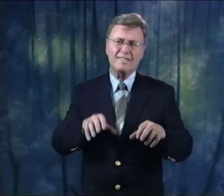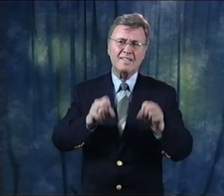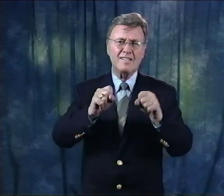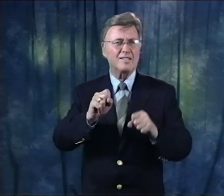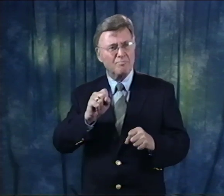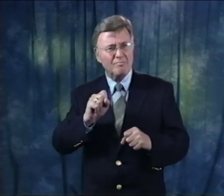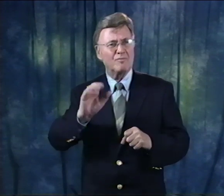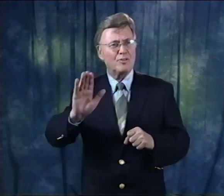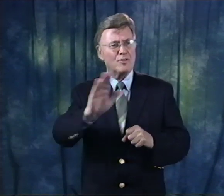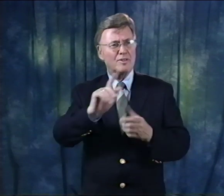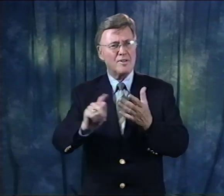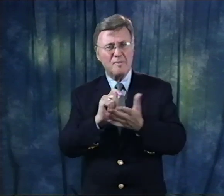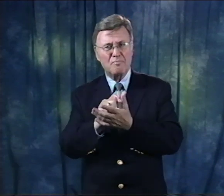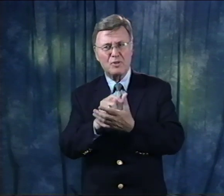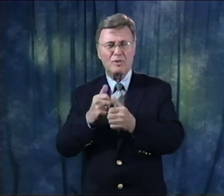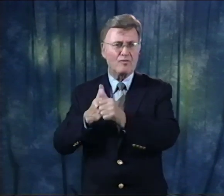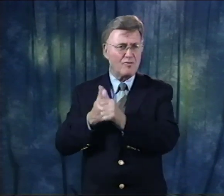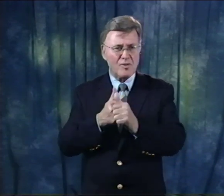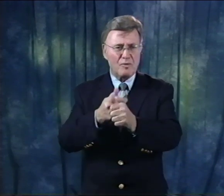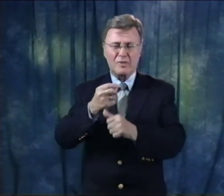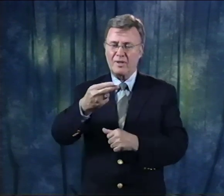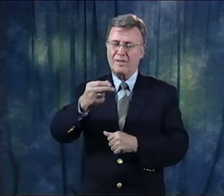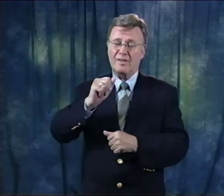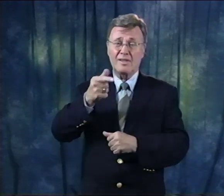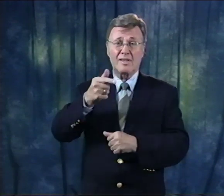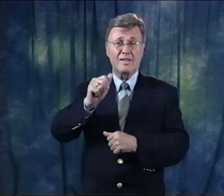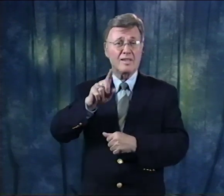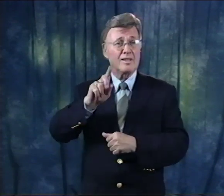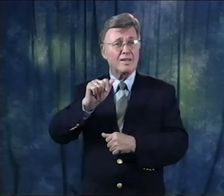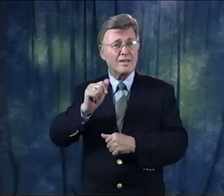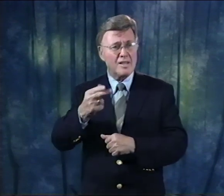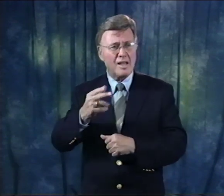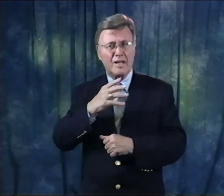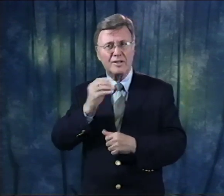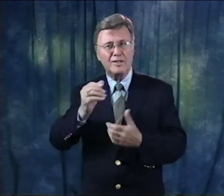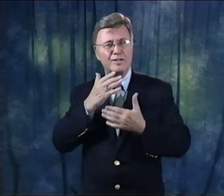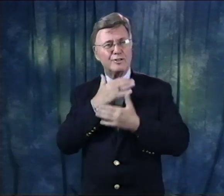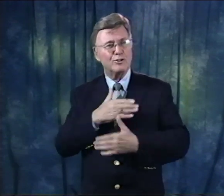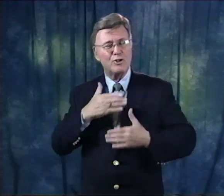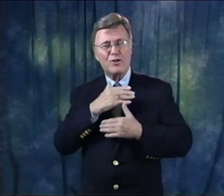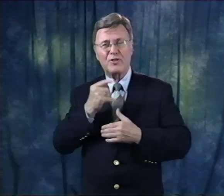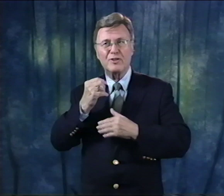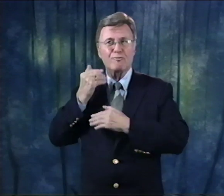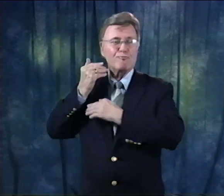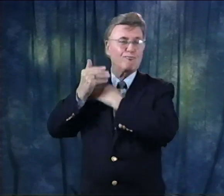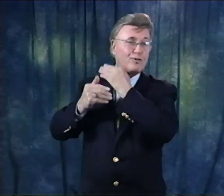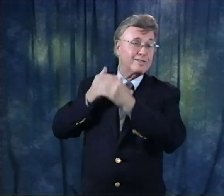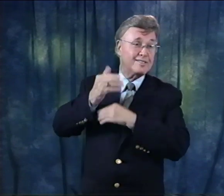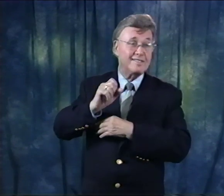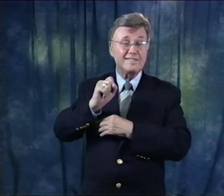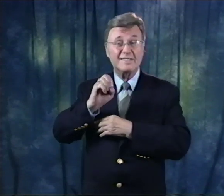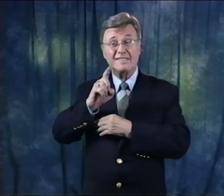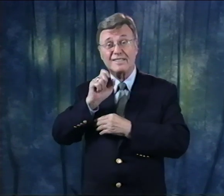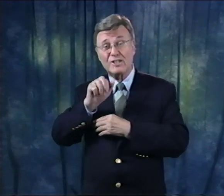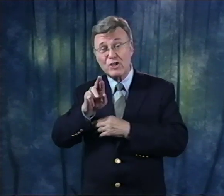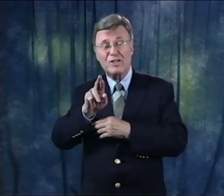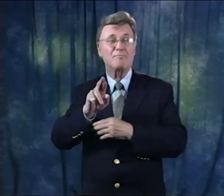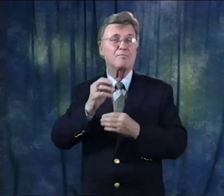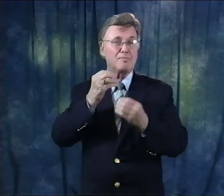Please, take your time to follow the Haggadah and enjoy a traditional Seder